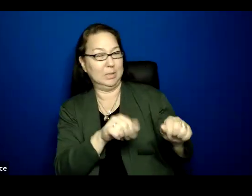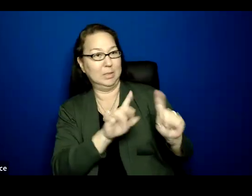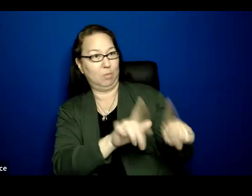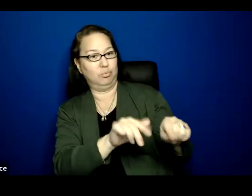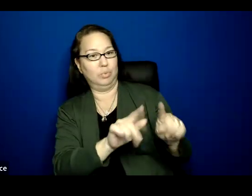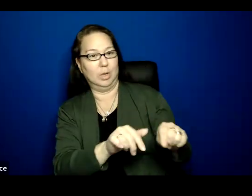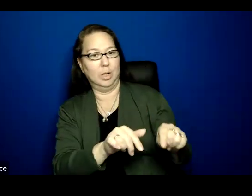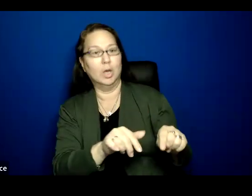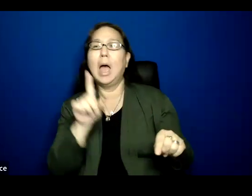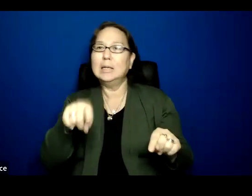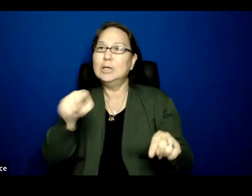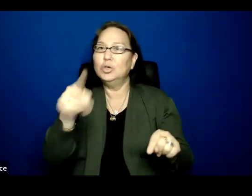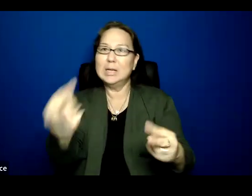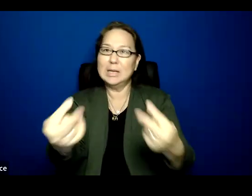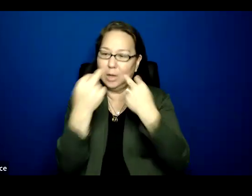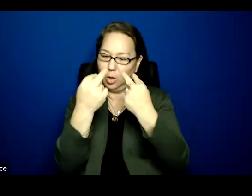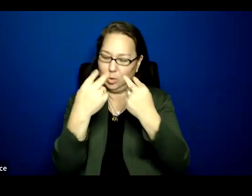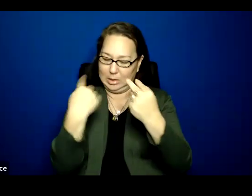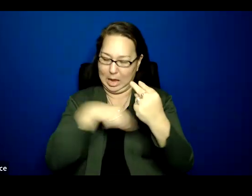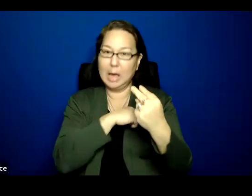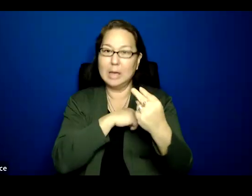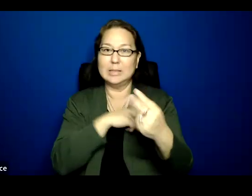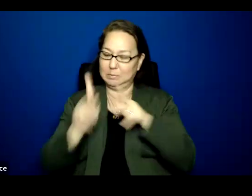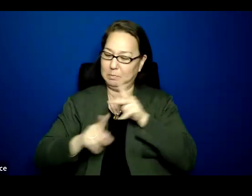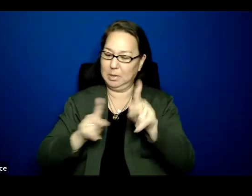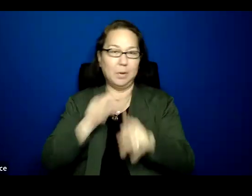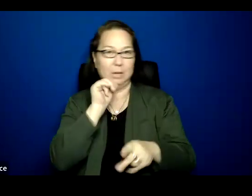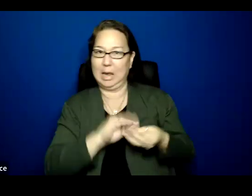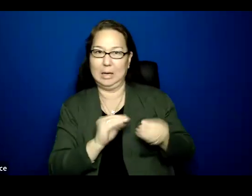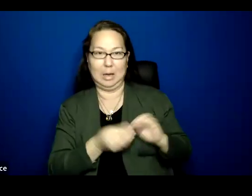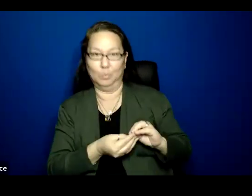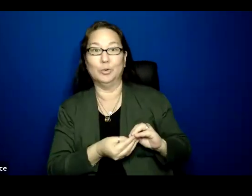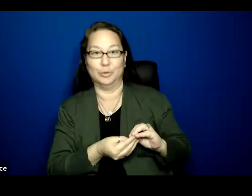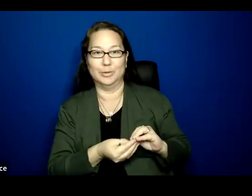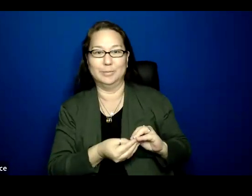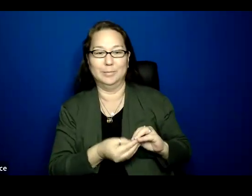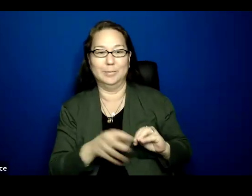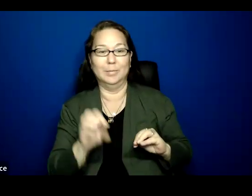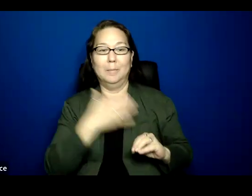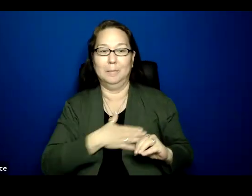people, not numbers or price tag. Please don't take away our school. Thank you.